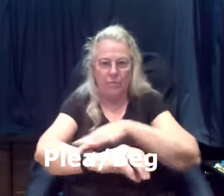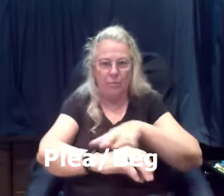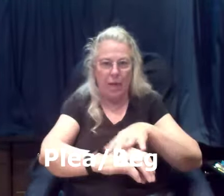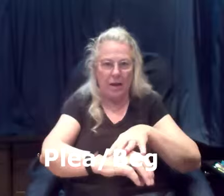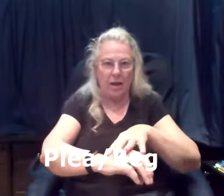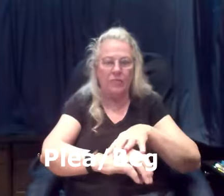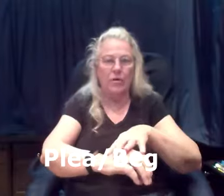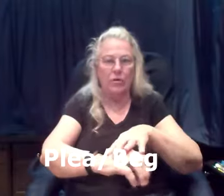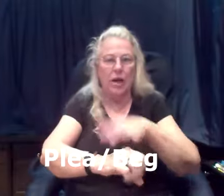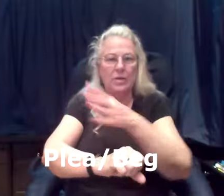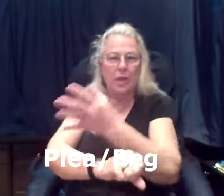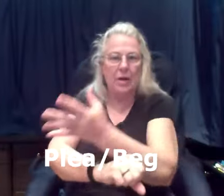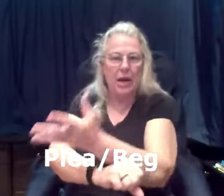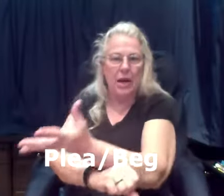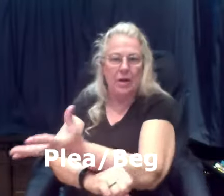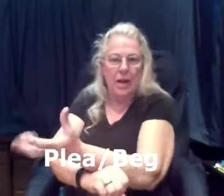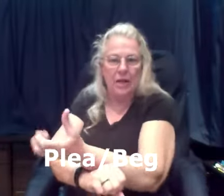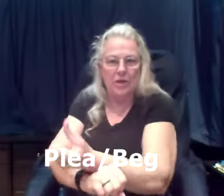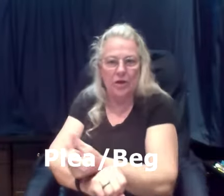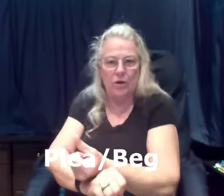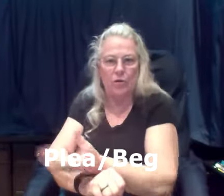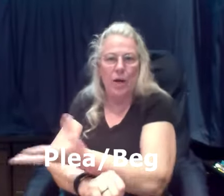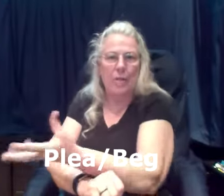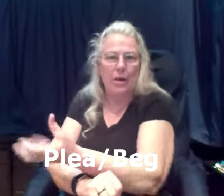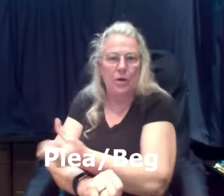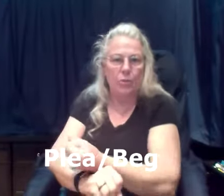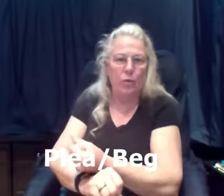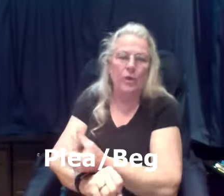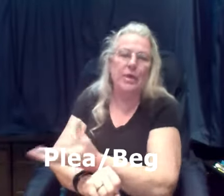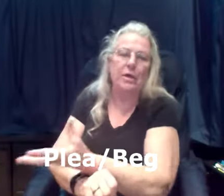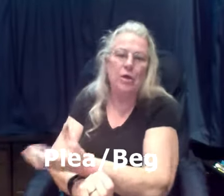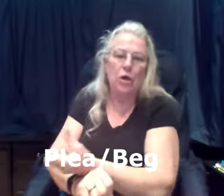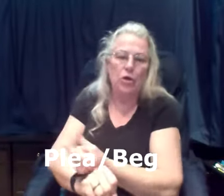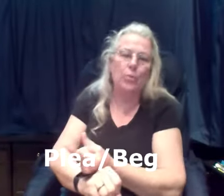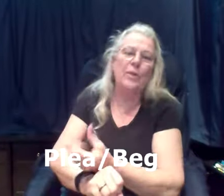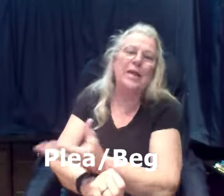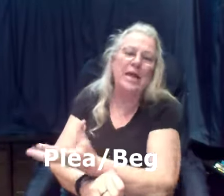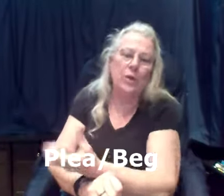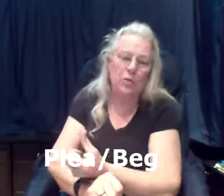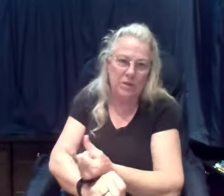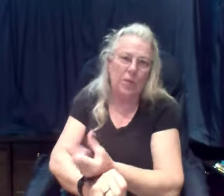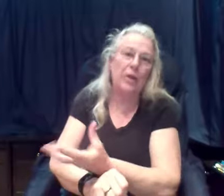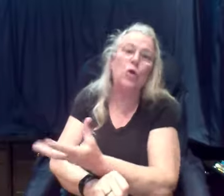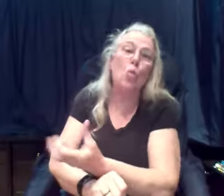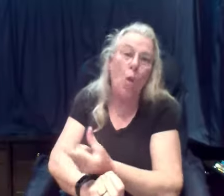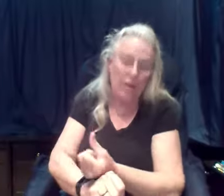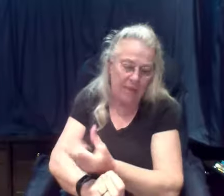back of your non-dominant hand, it's like you're grabbing and pulling it. You're pleading with somebody. You want that.